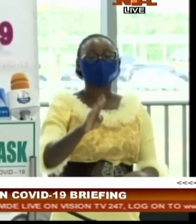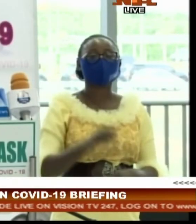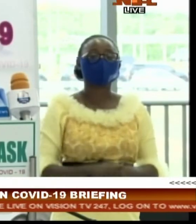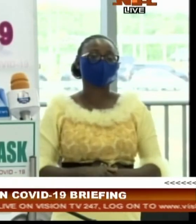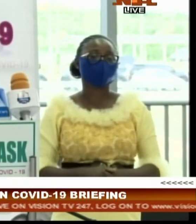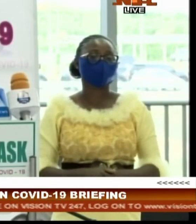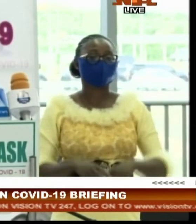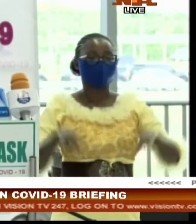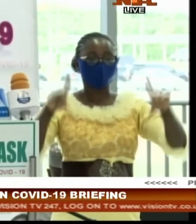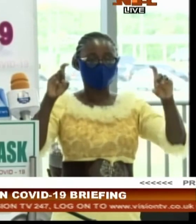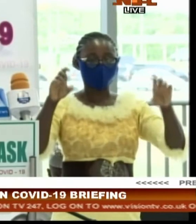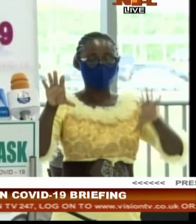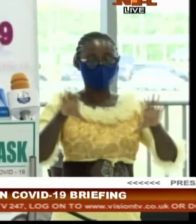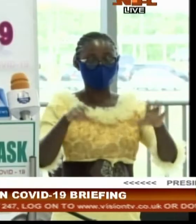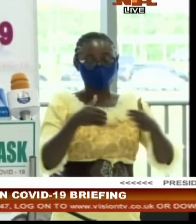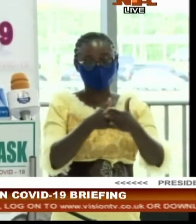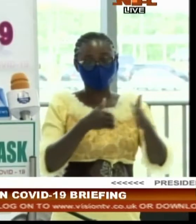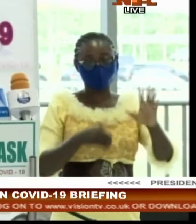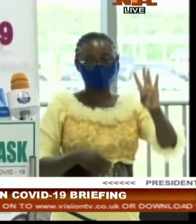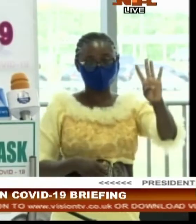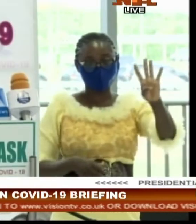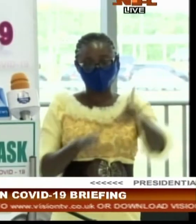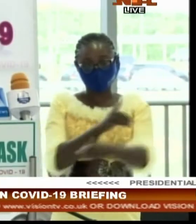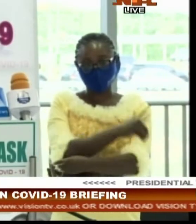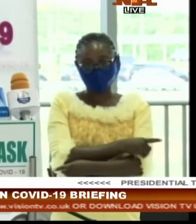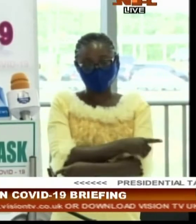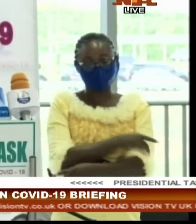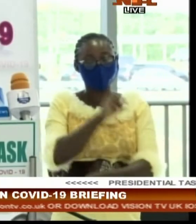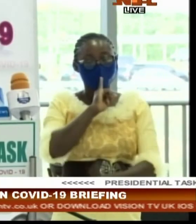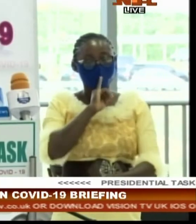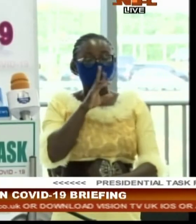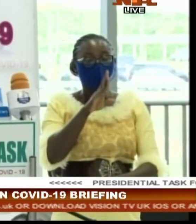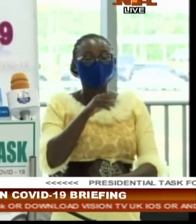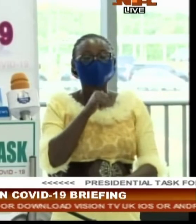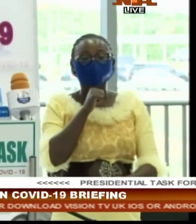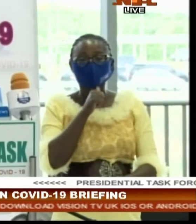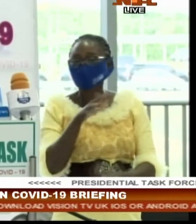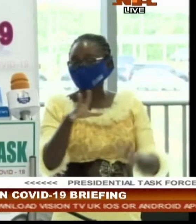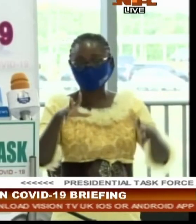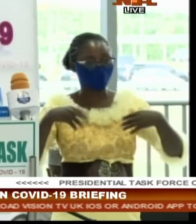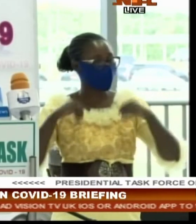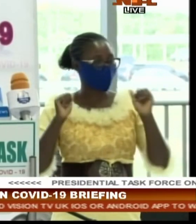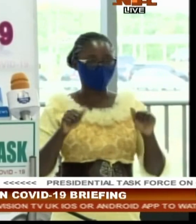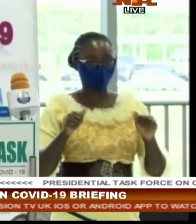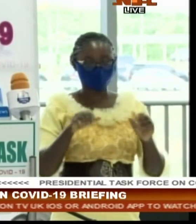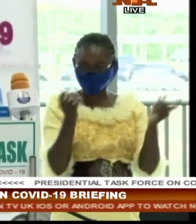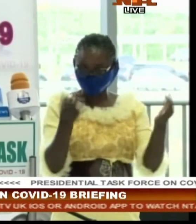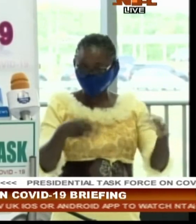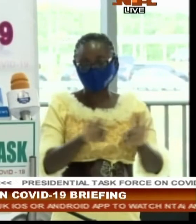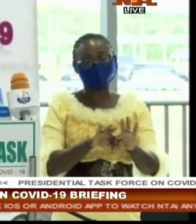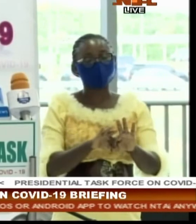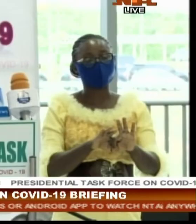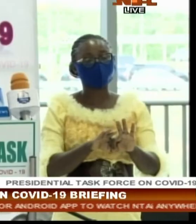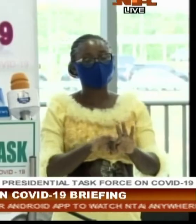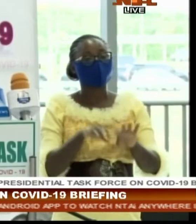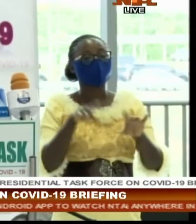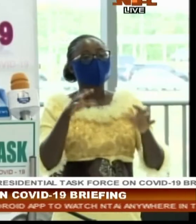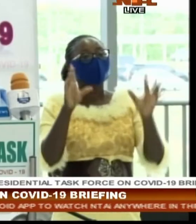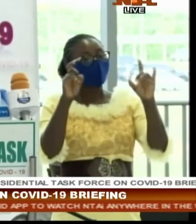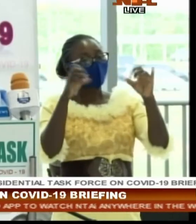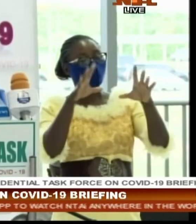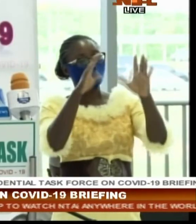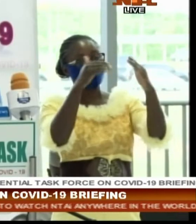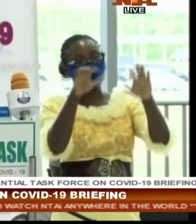Tests done more than 4 days before departure are not valid. This is very important. Tests that are done more than 4 days